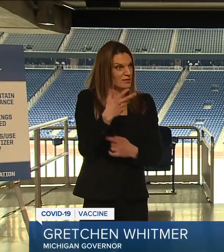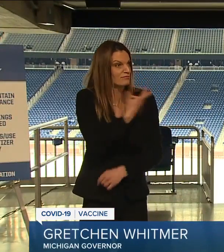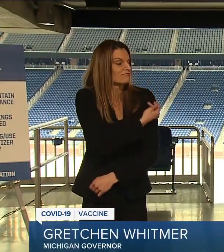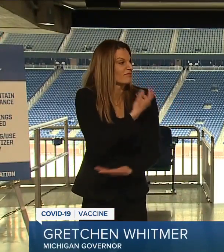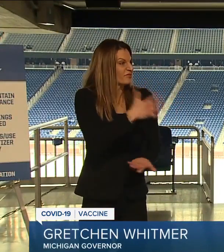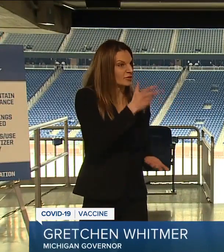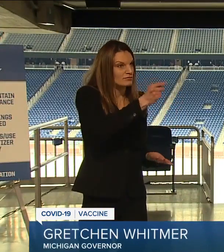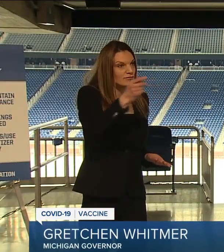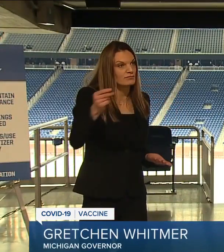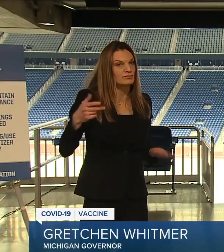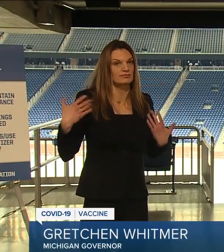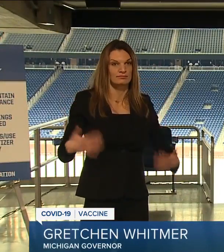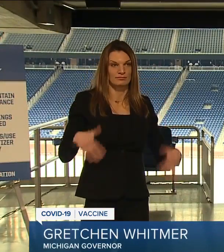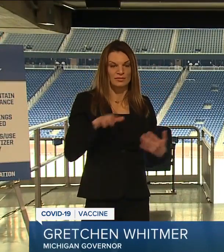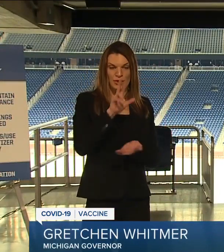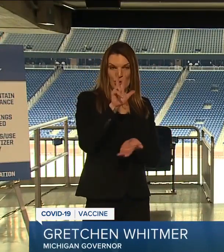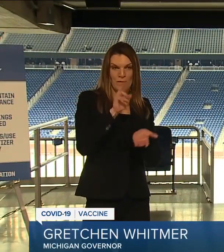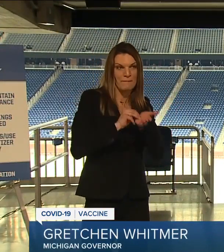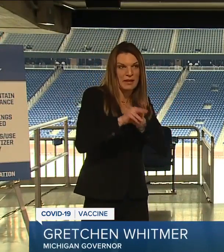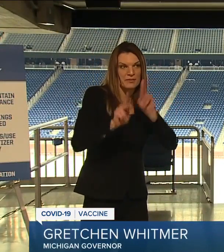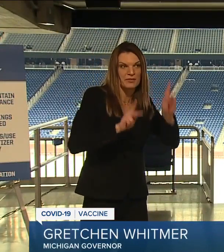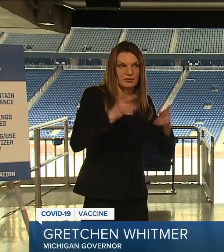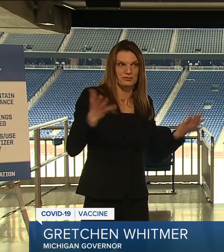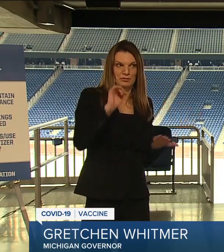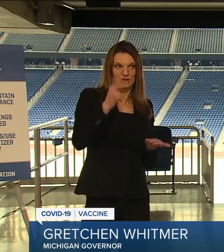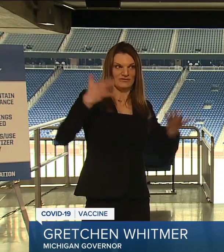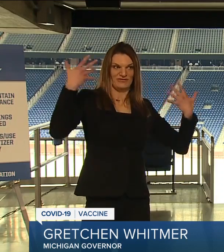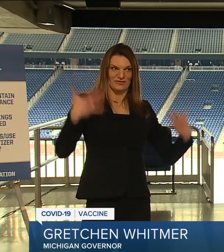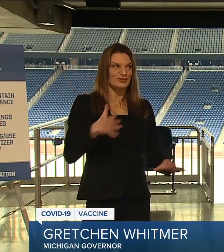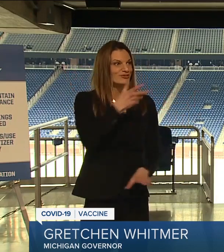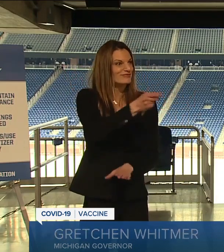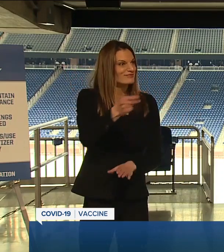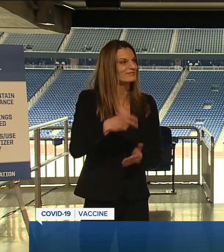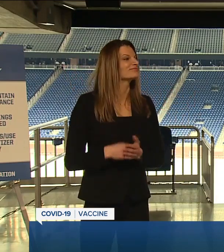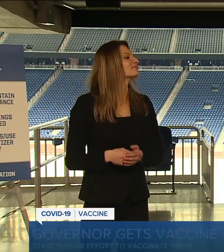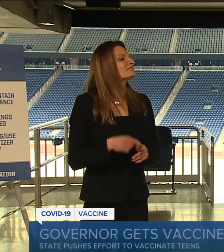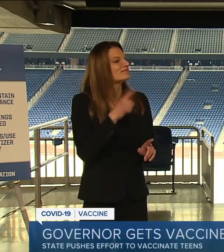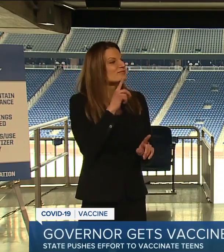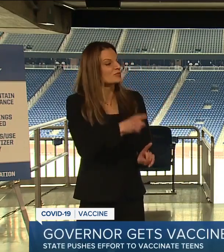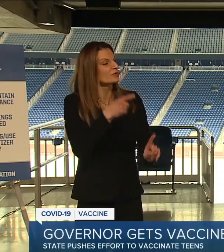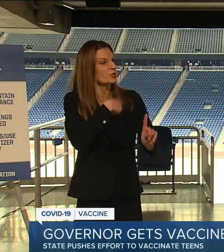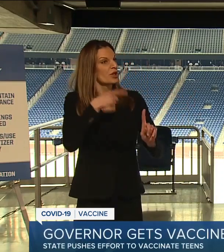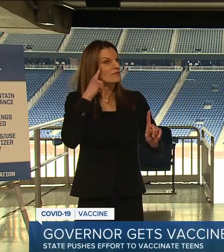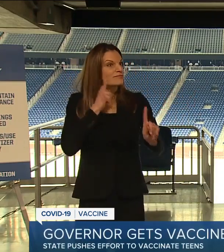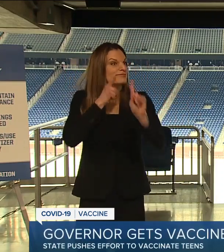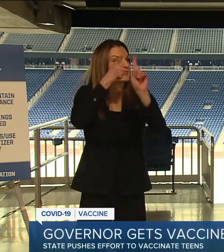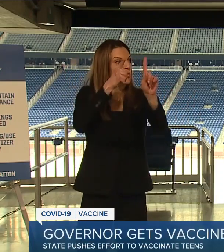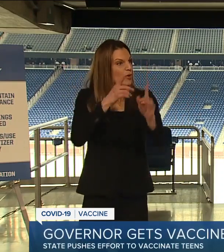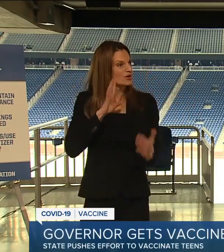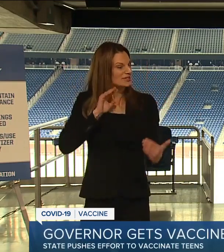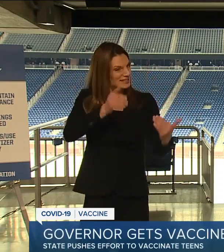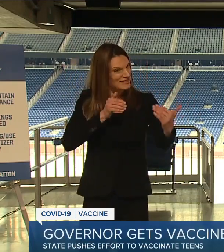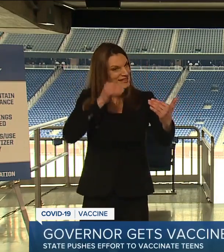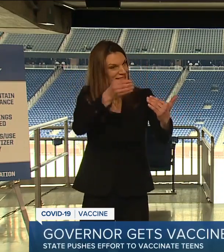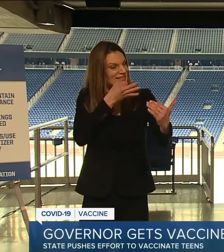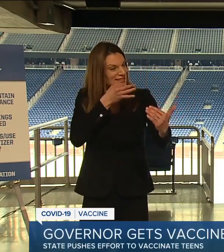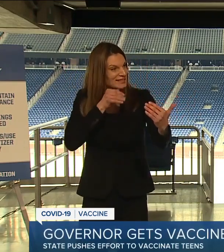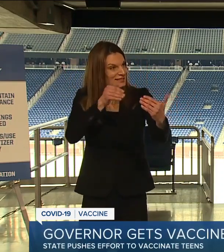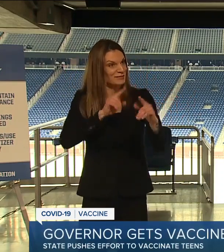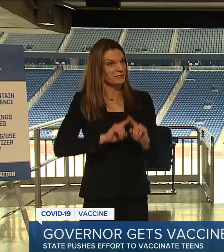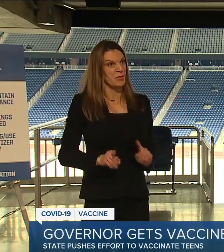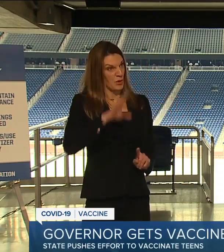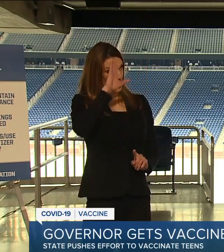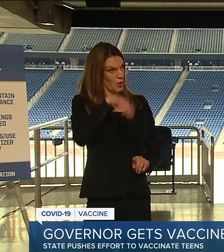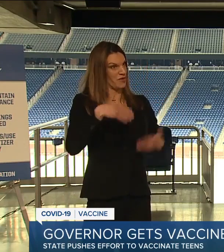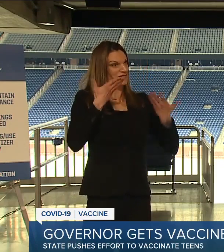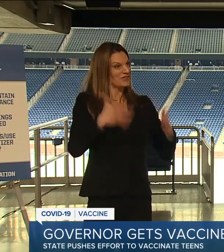almost 3 million Michiganders. There is light at the end of this tunnel, but we are sober about the fact that we are